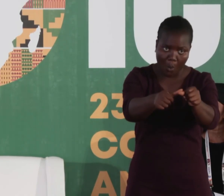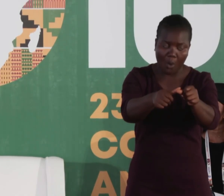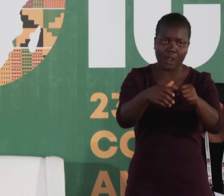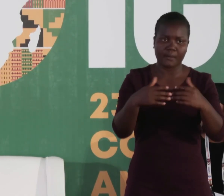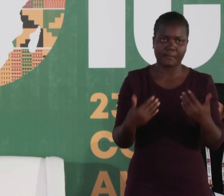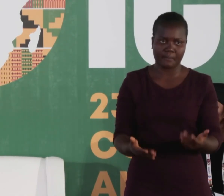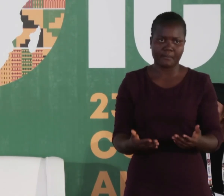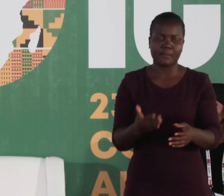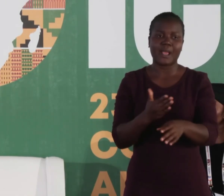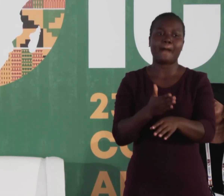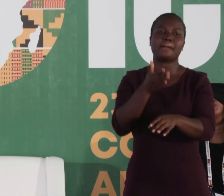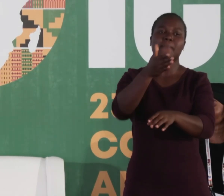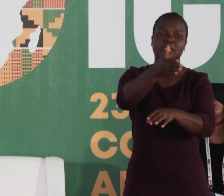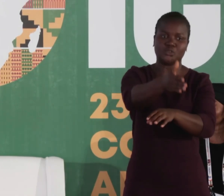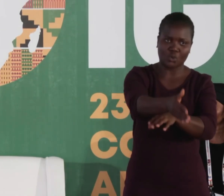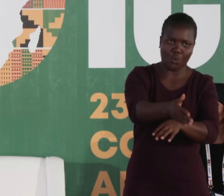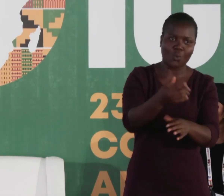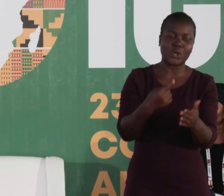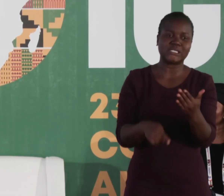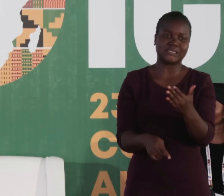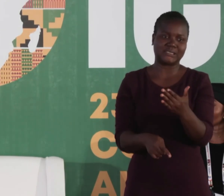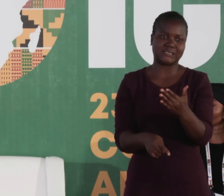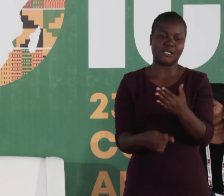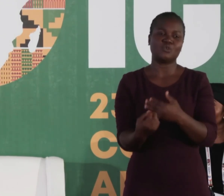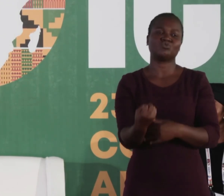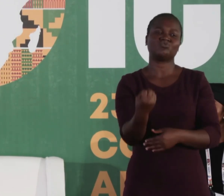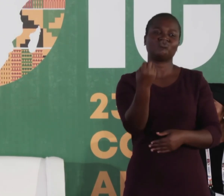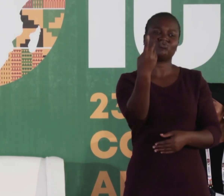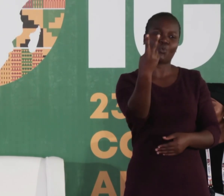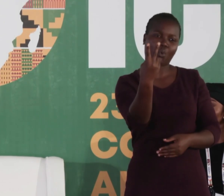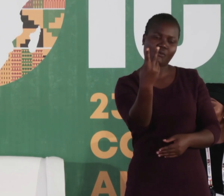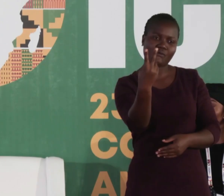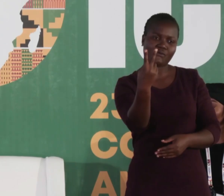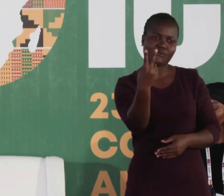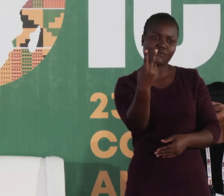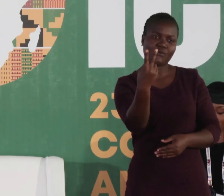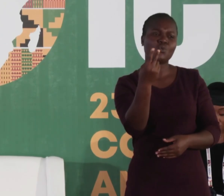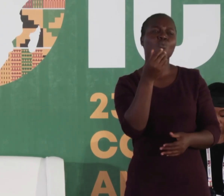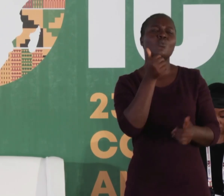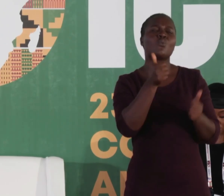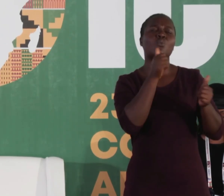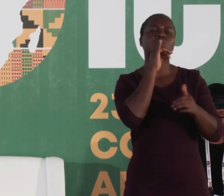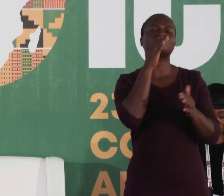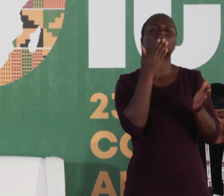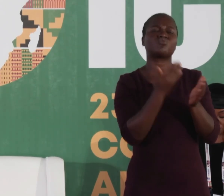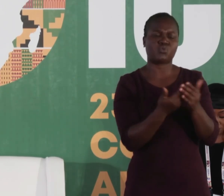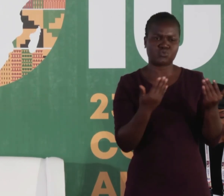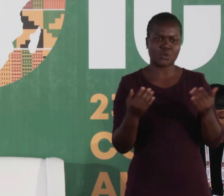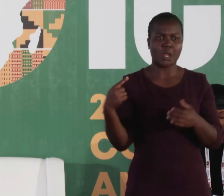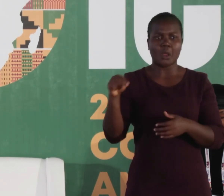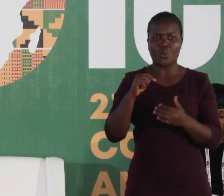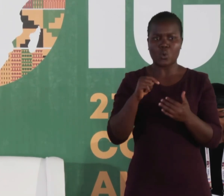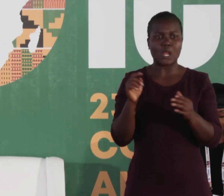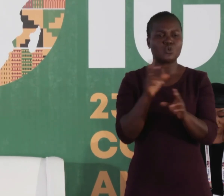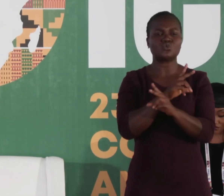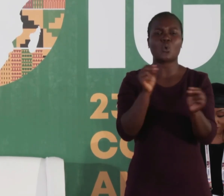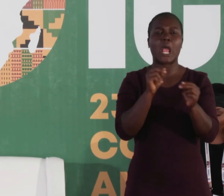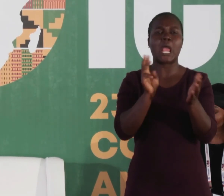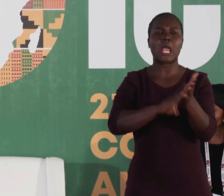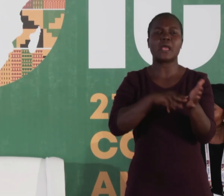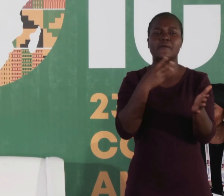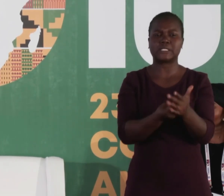the incentive at month 9 and 12, which was good. We have no evidence from this study,